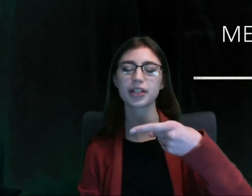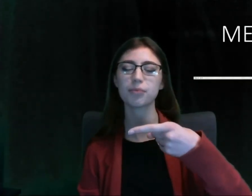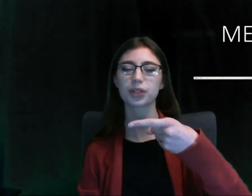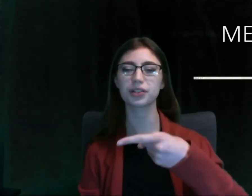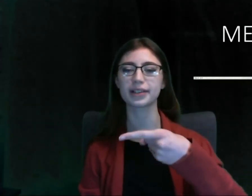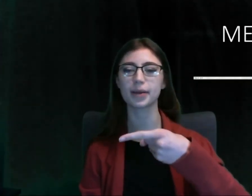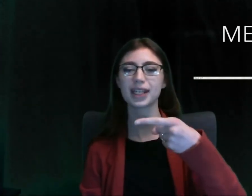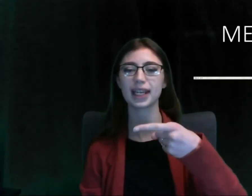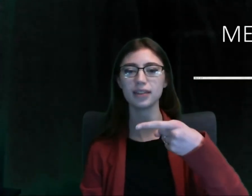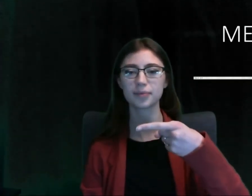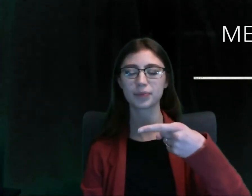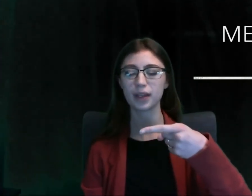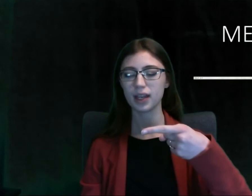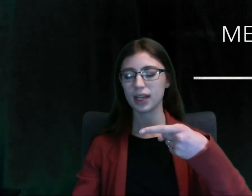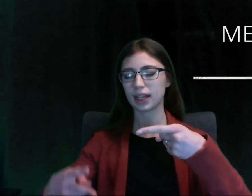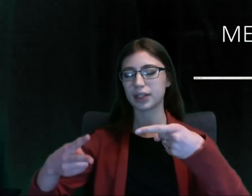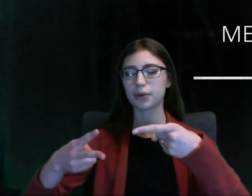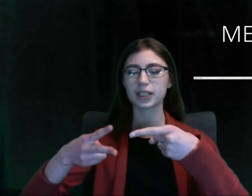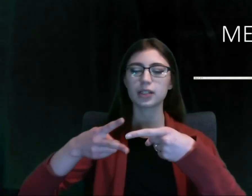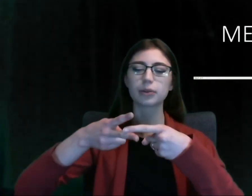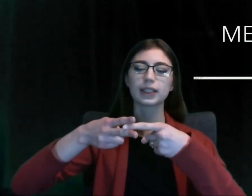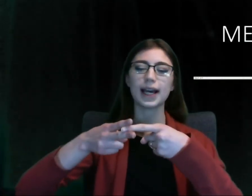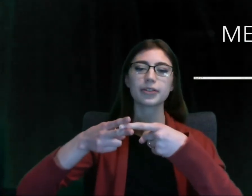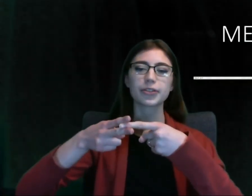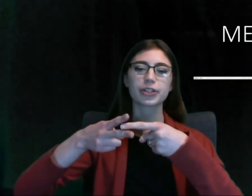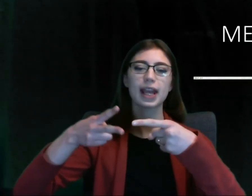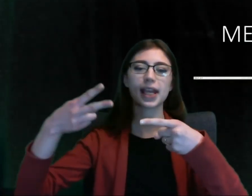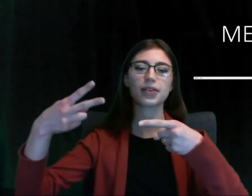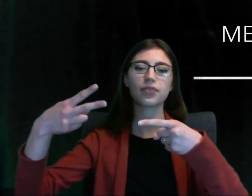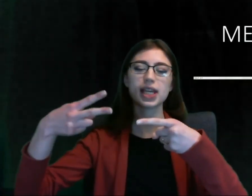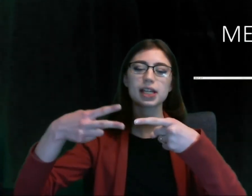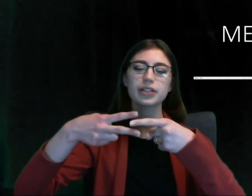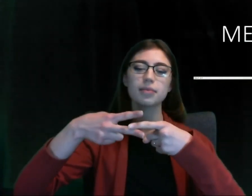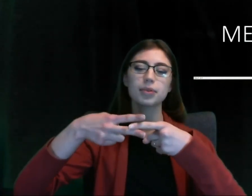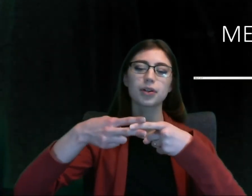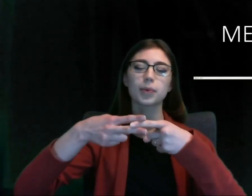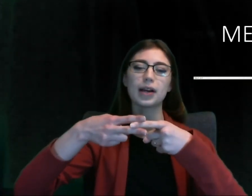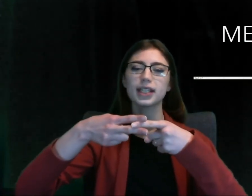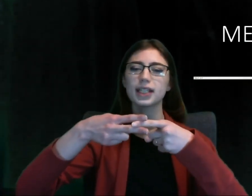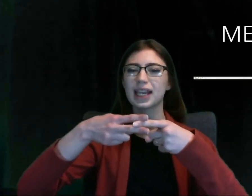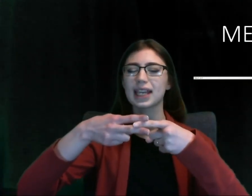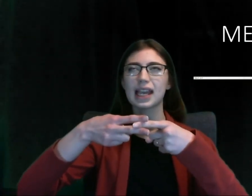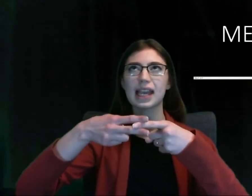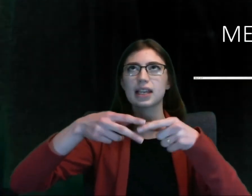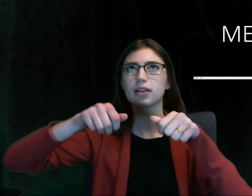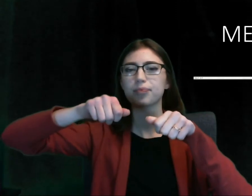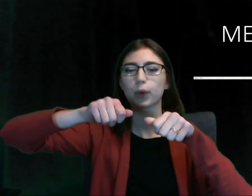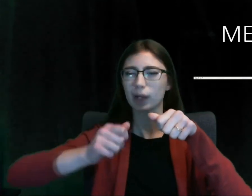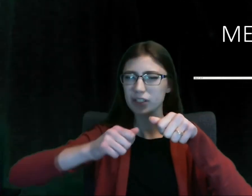with your non-dominant hand, and you're going to latch a V hand shape around it like a wrench of